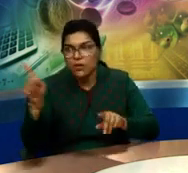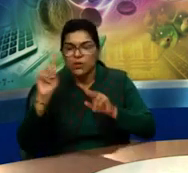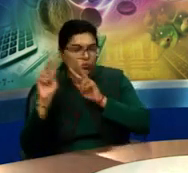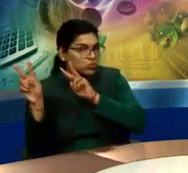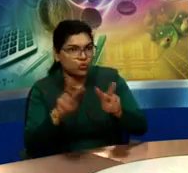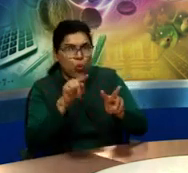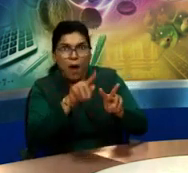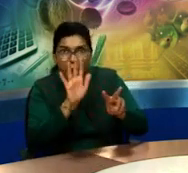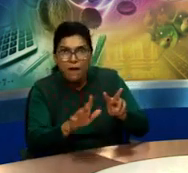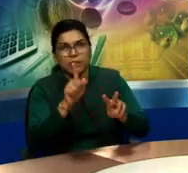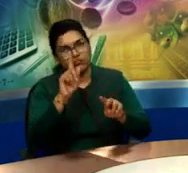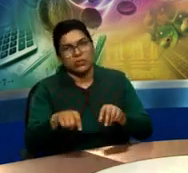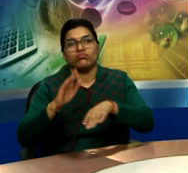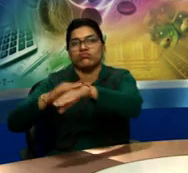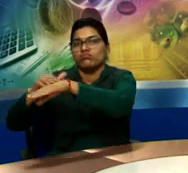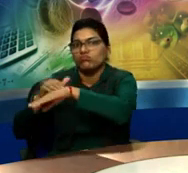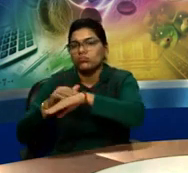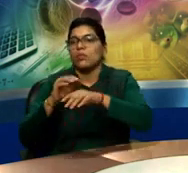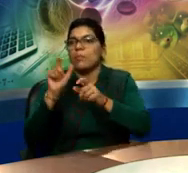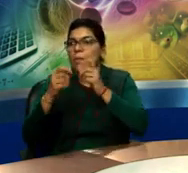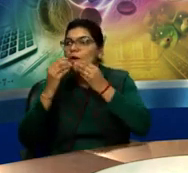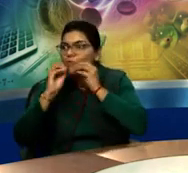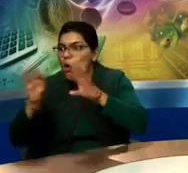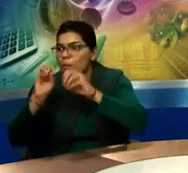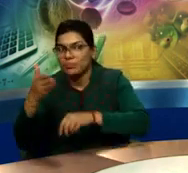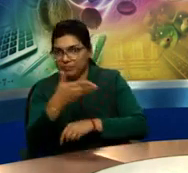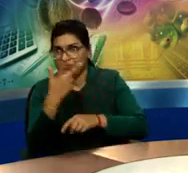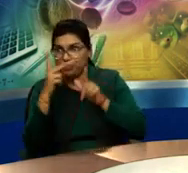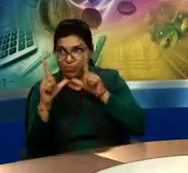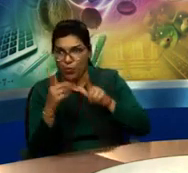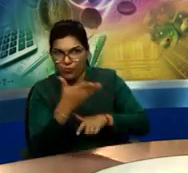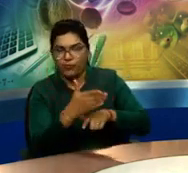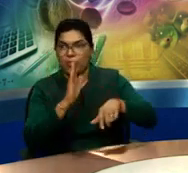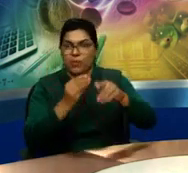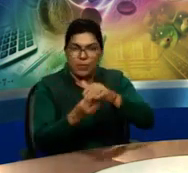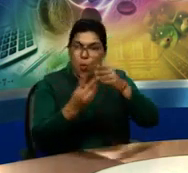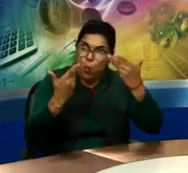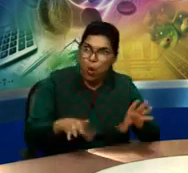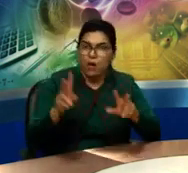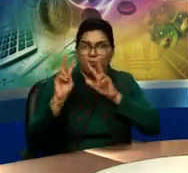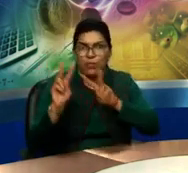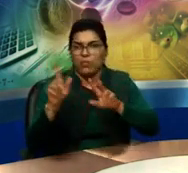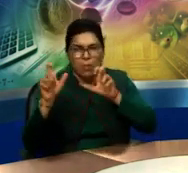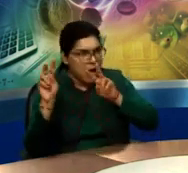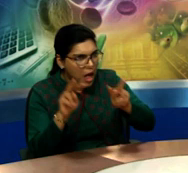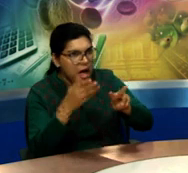Unethical and corrupt workers should be held responsible for their actions. Such